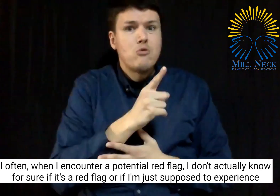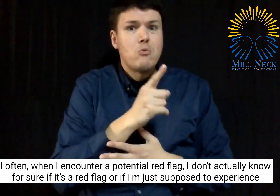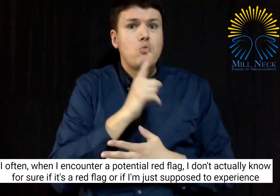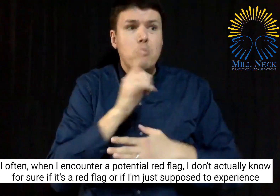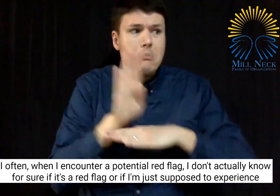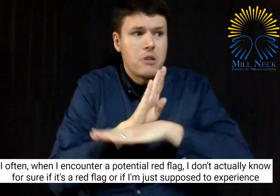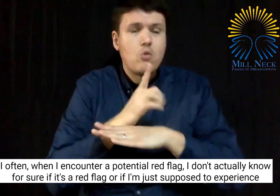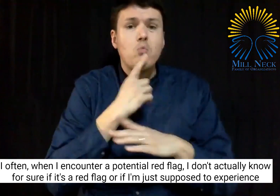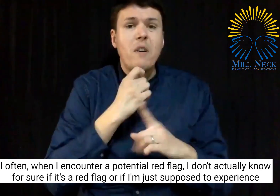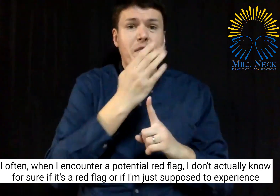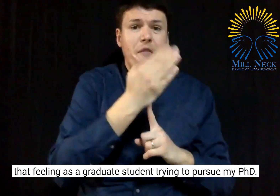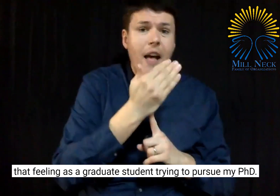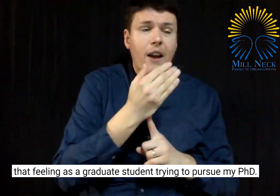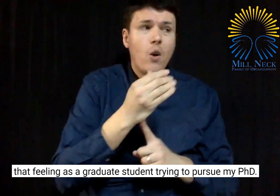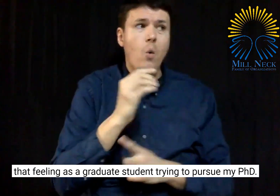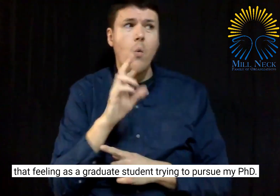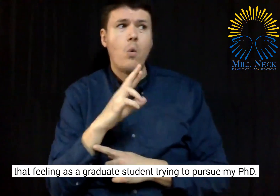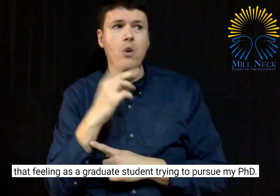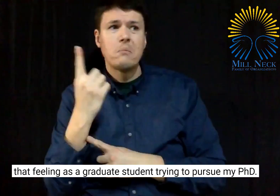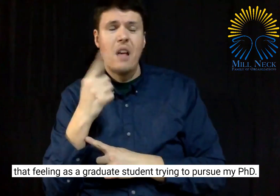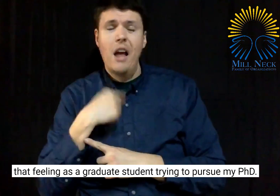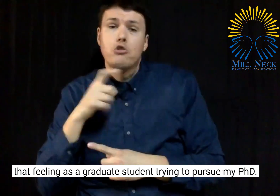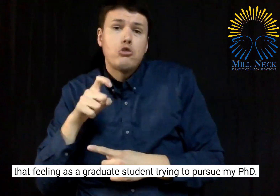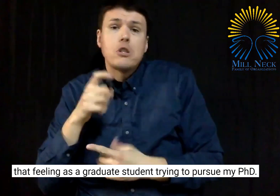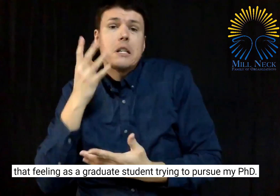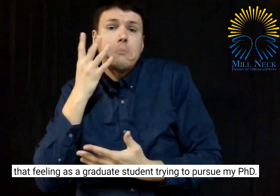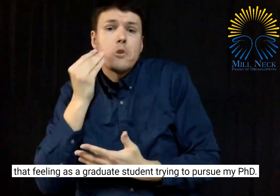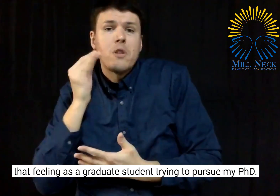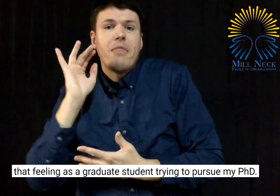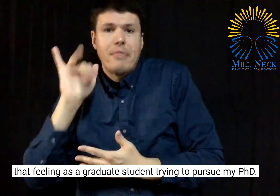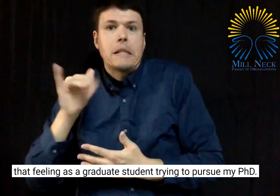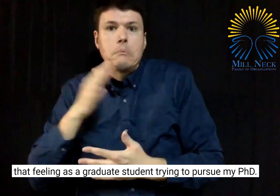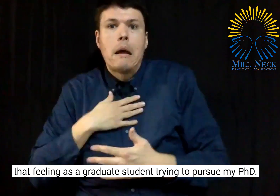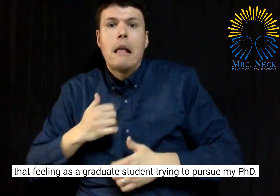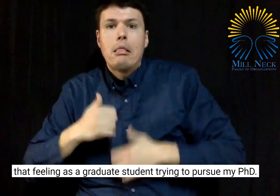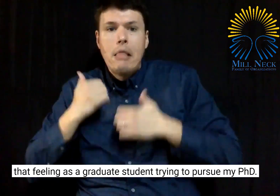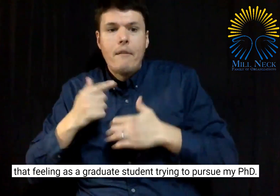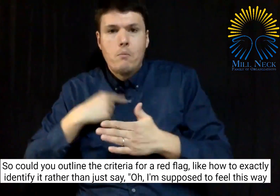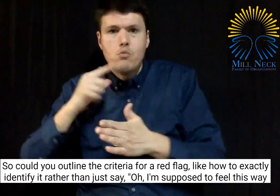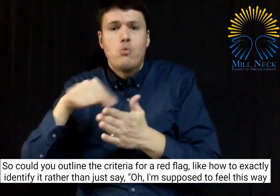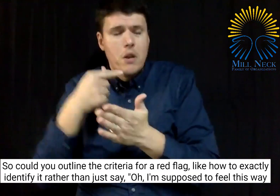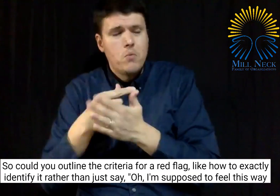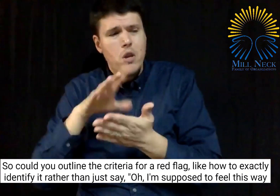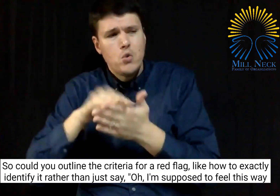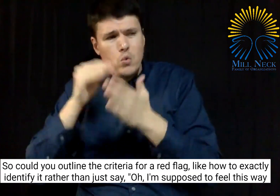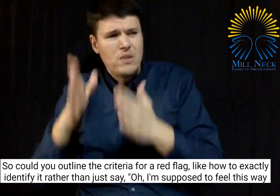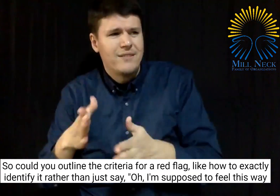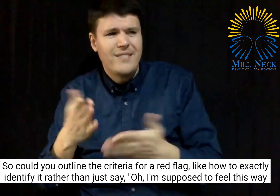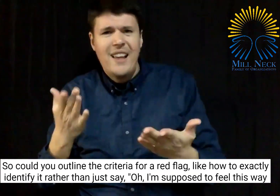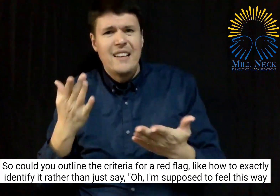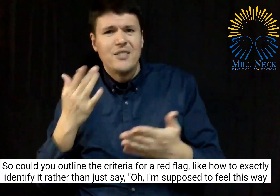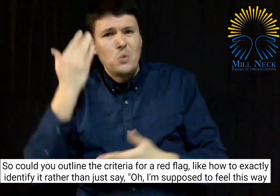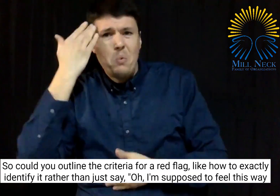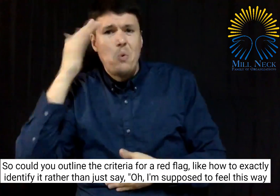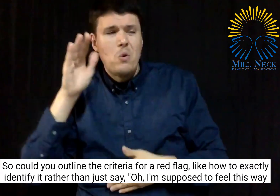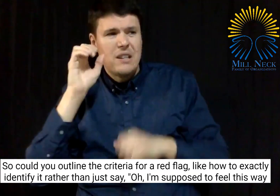to experience that feeling as a graduate student trying to pursue my PhD. So could you outline kind of